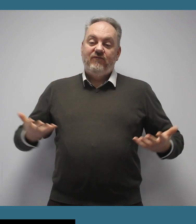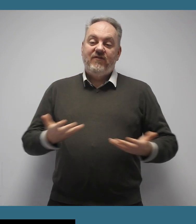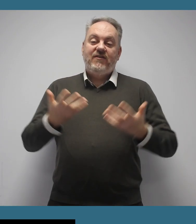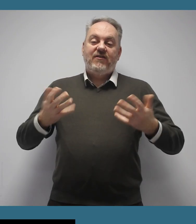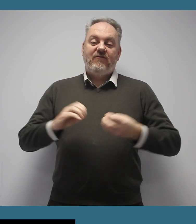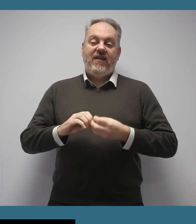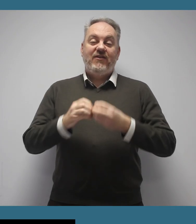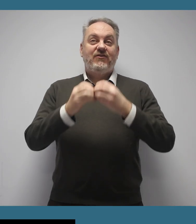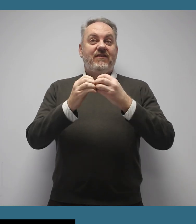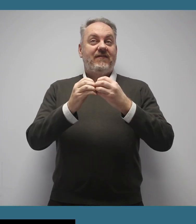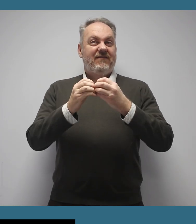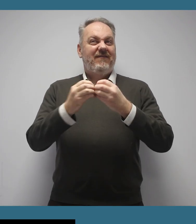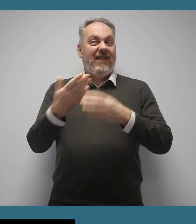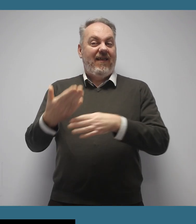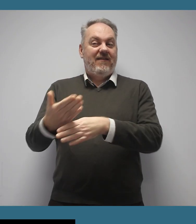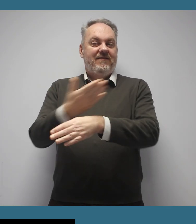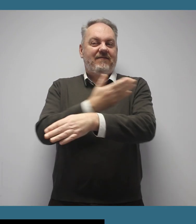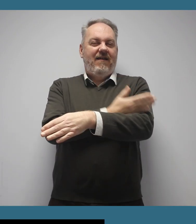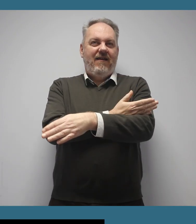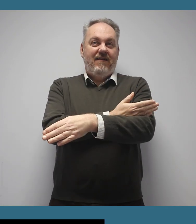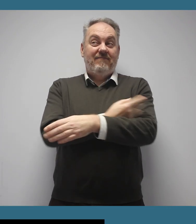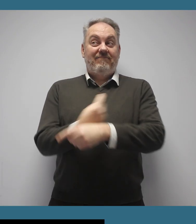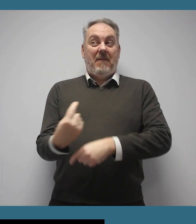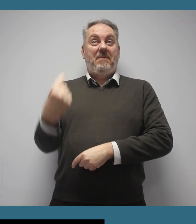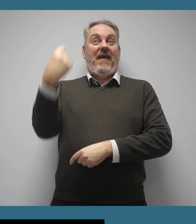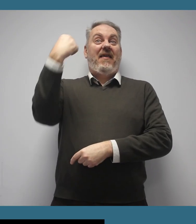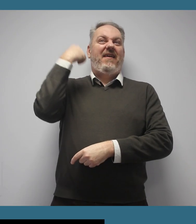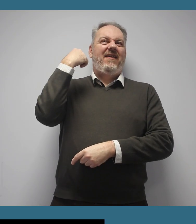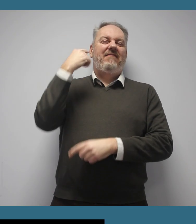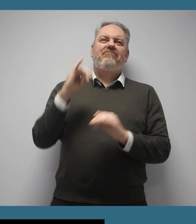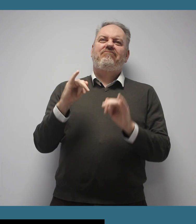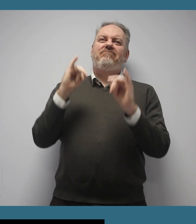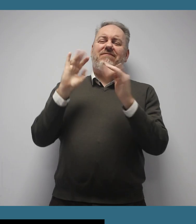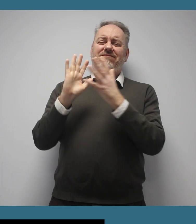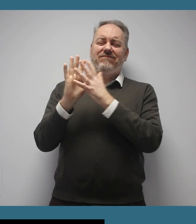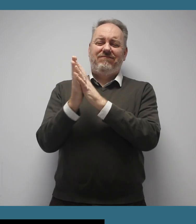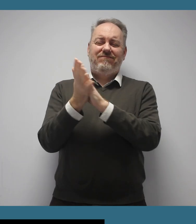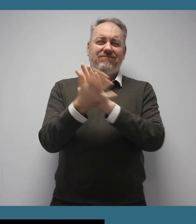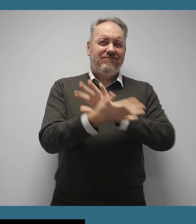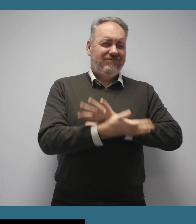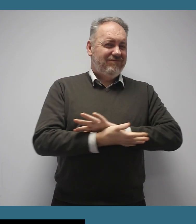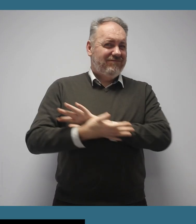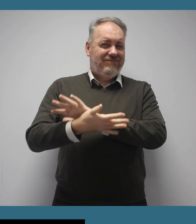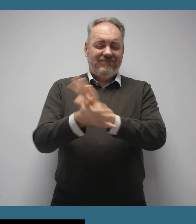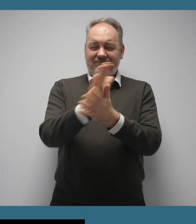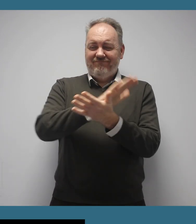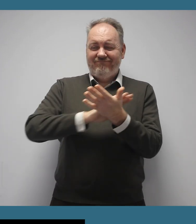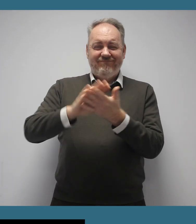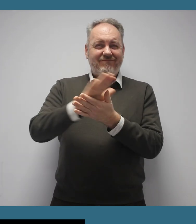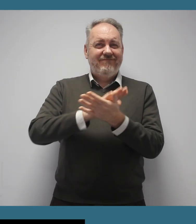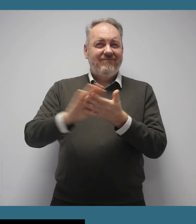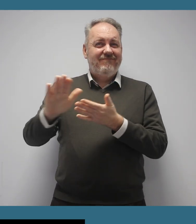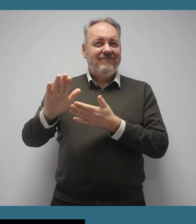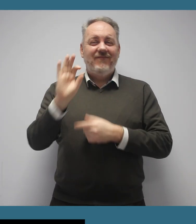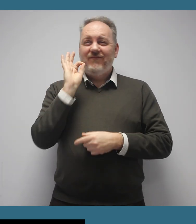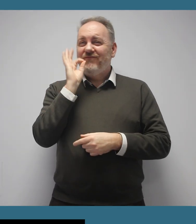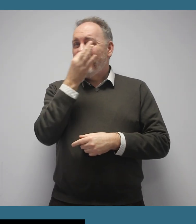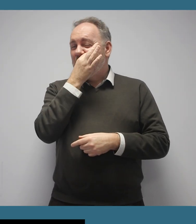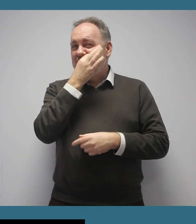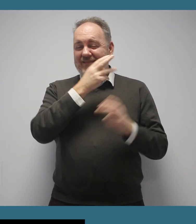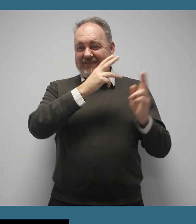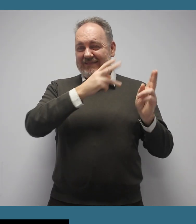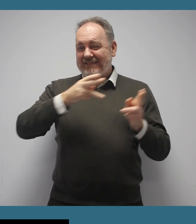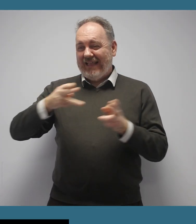in really bad disrepair. Most of the roses were dead, and the area was very, very